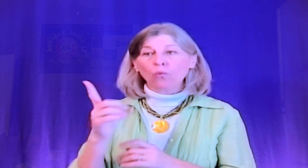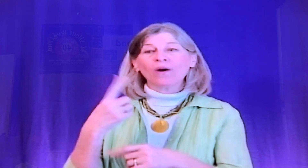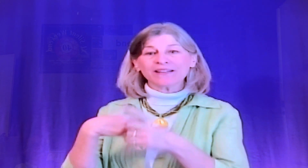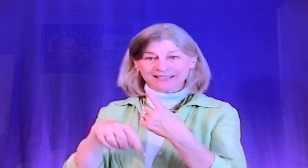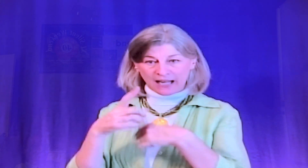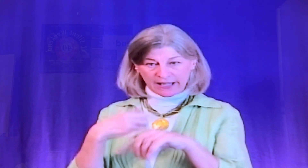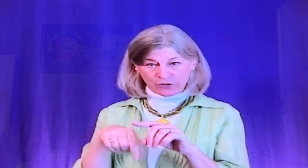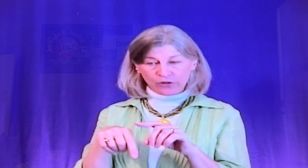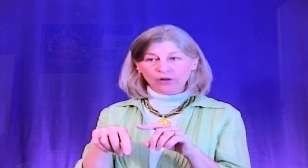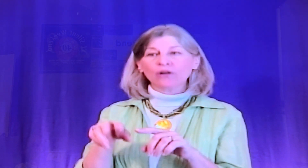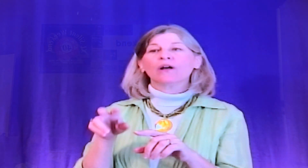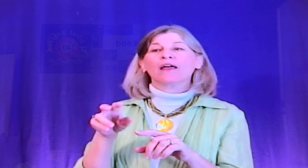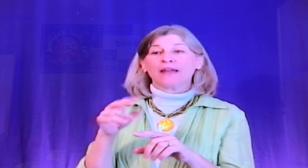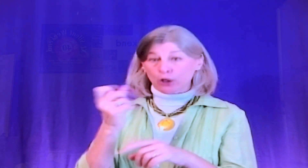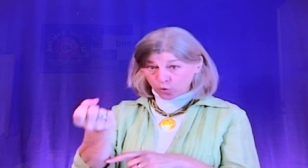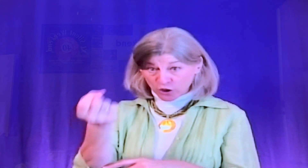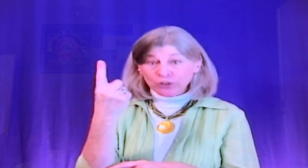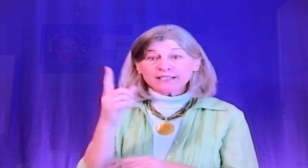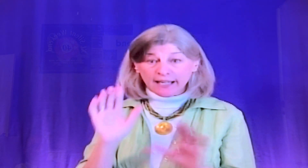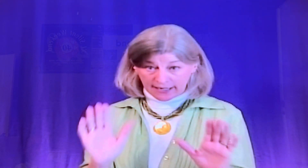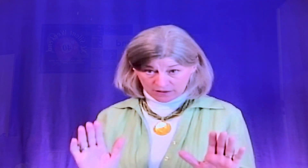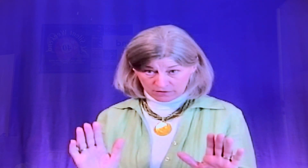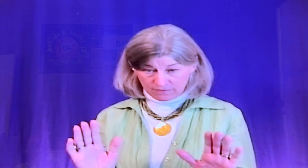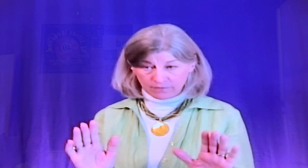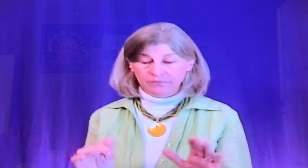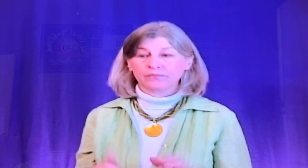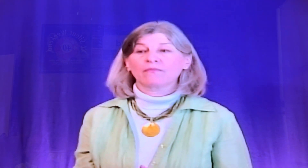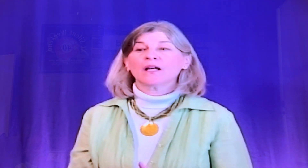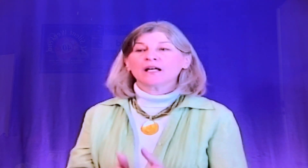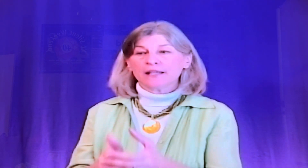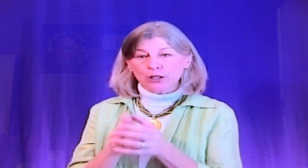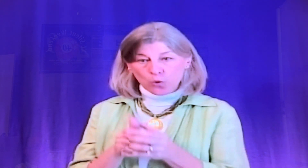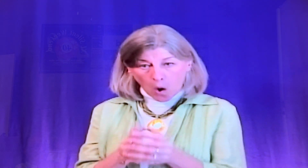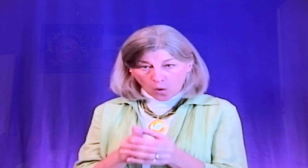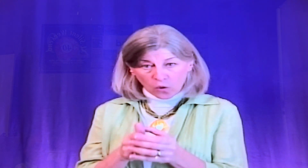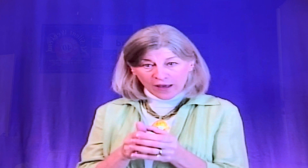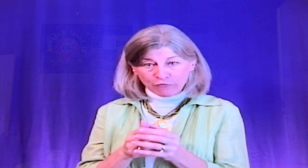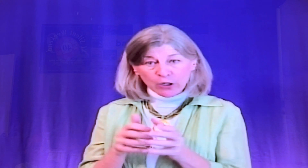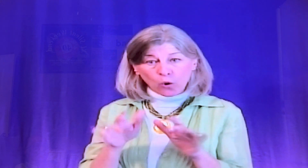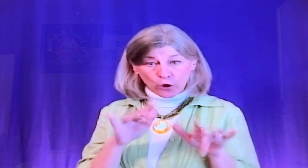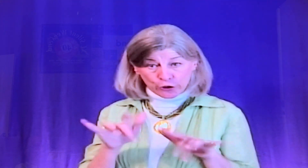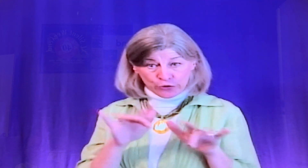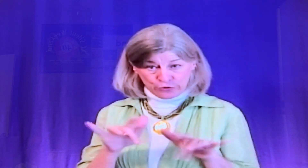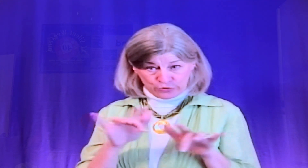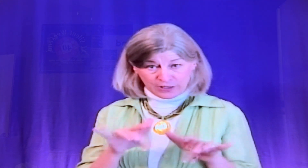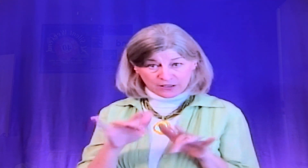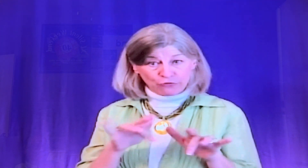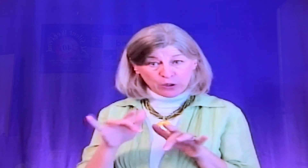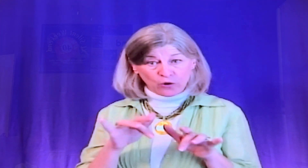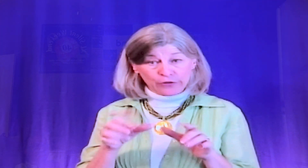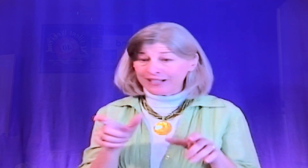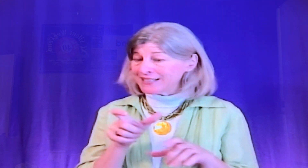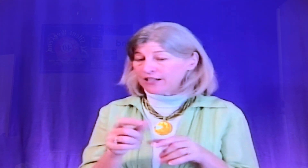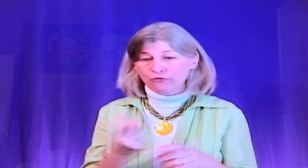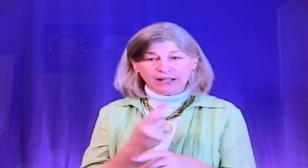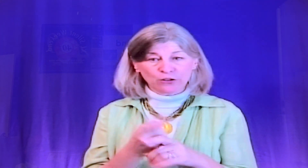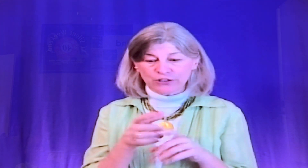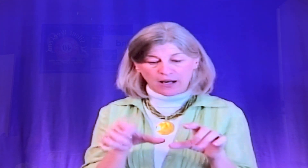a signer that you understand. Then you hold that recorder. It's a recorder and it takes regular sized